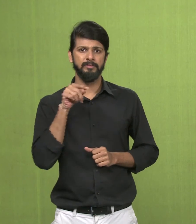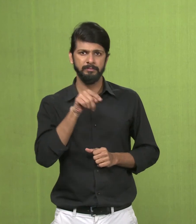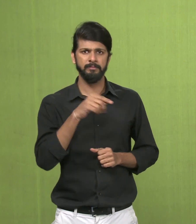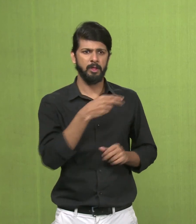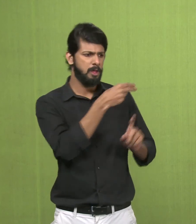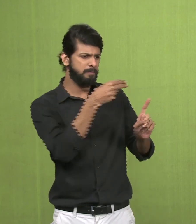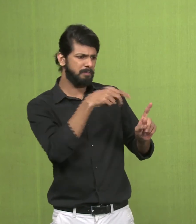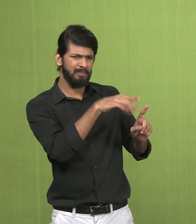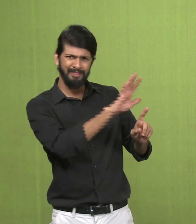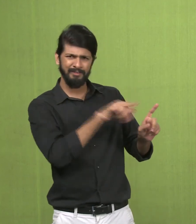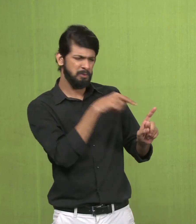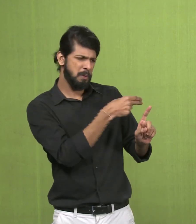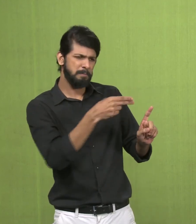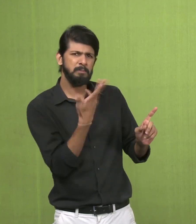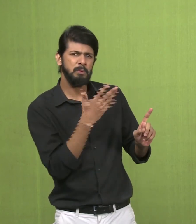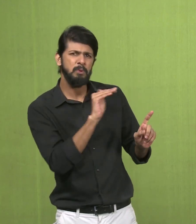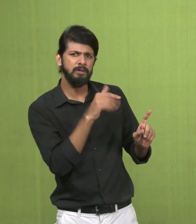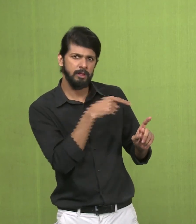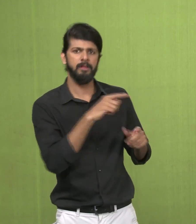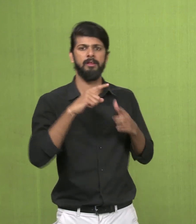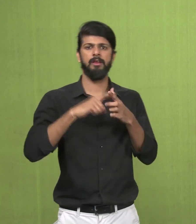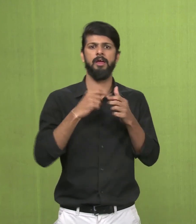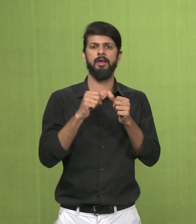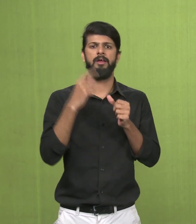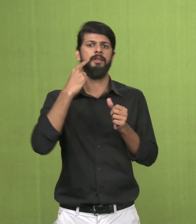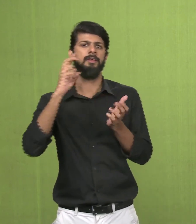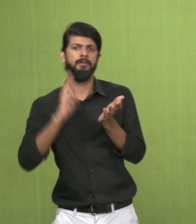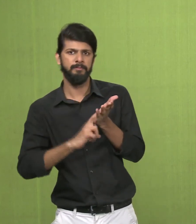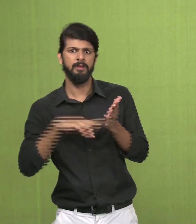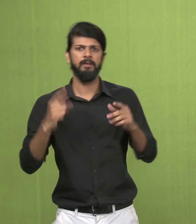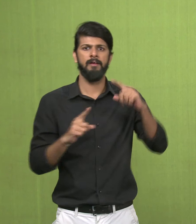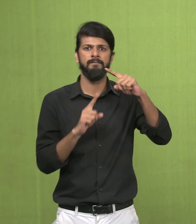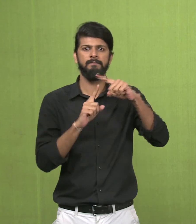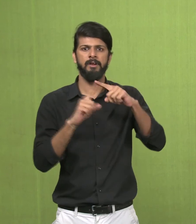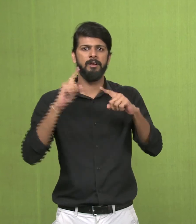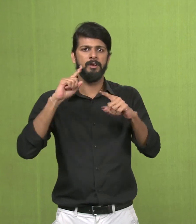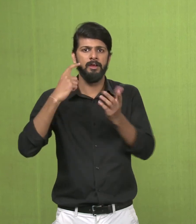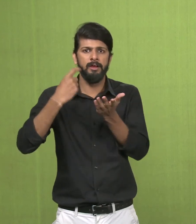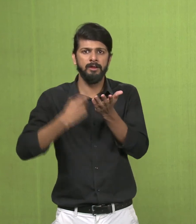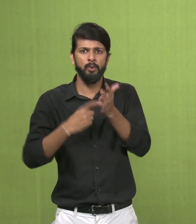Answer number 3. This sculpture is called the Jain